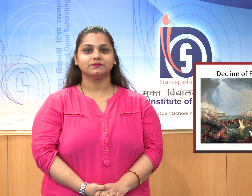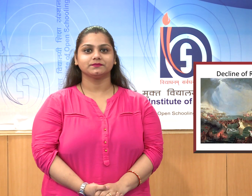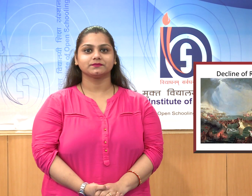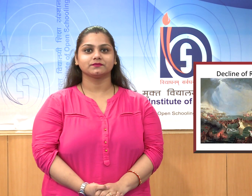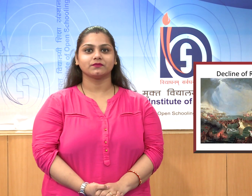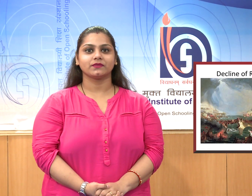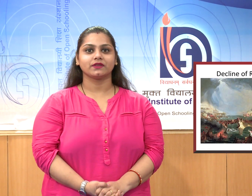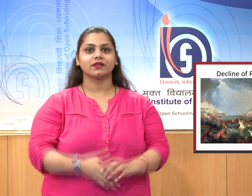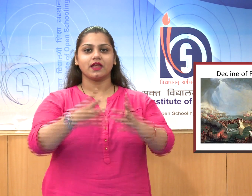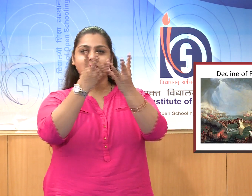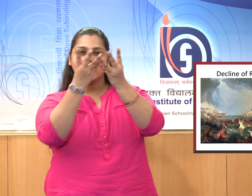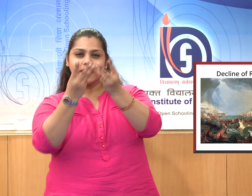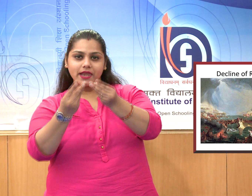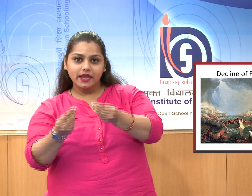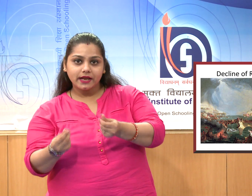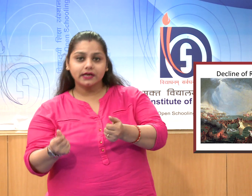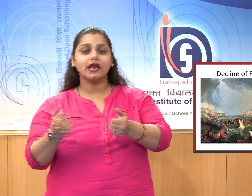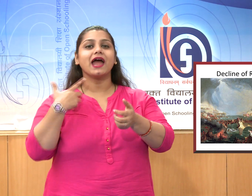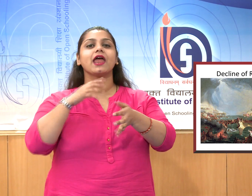decline of the Roman Empire.